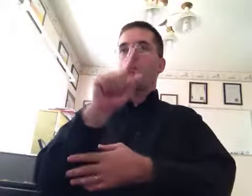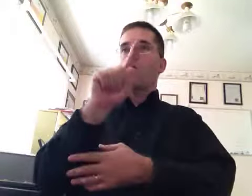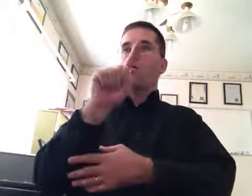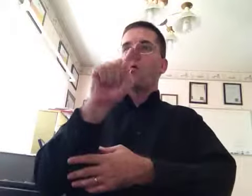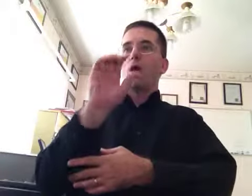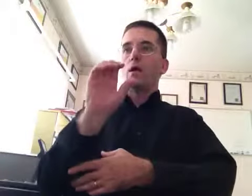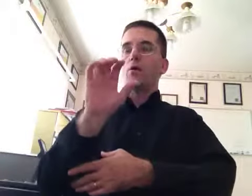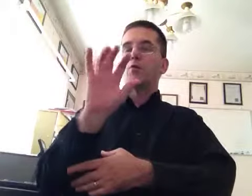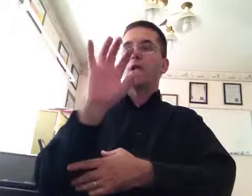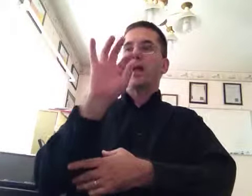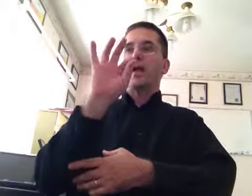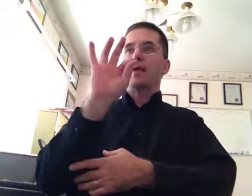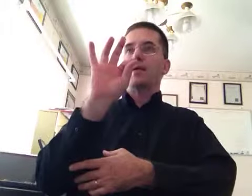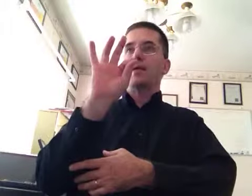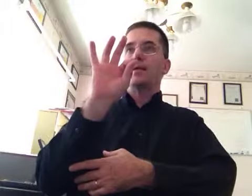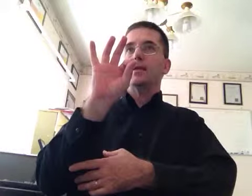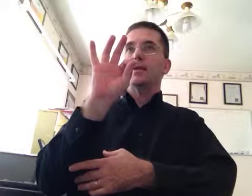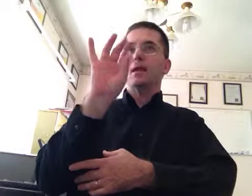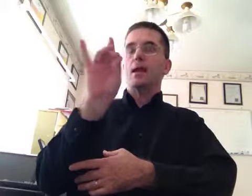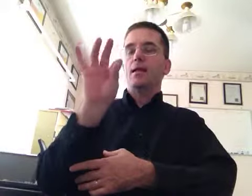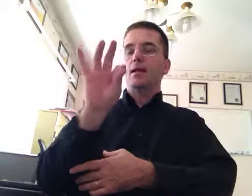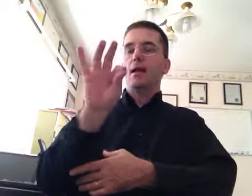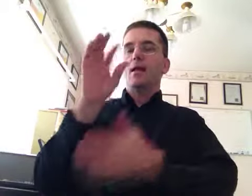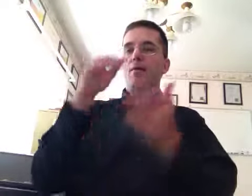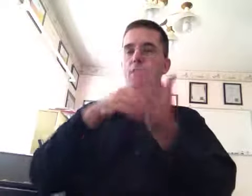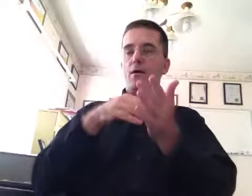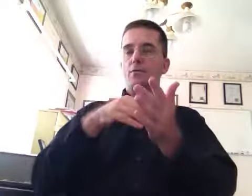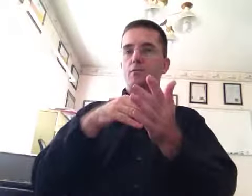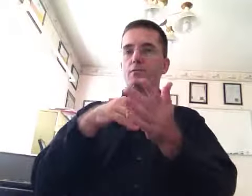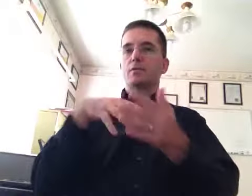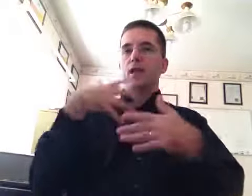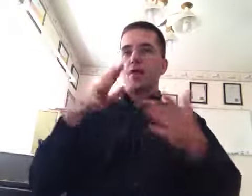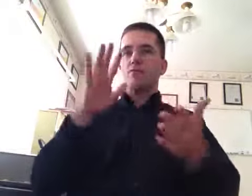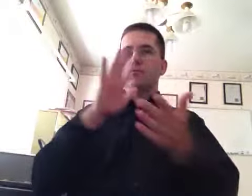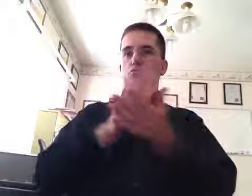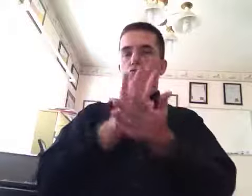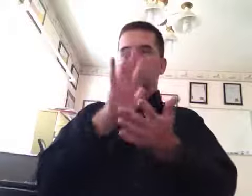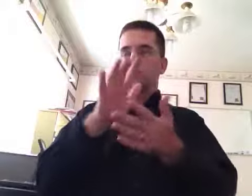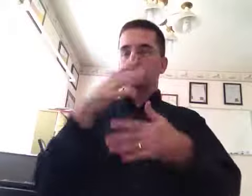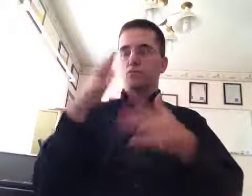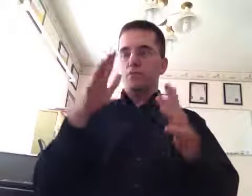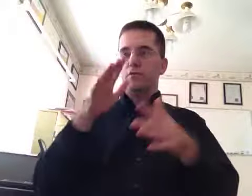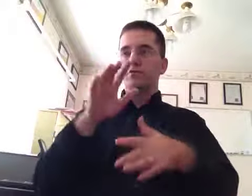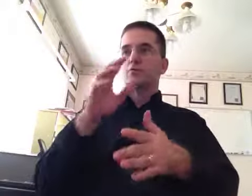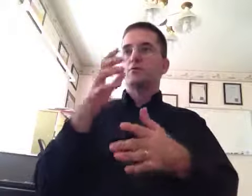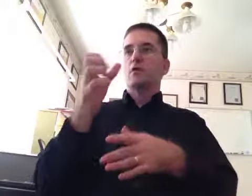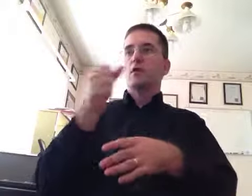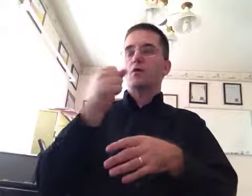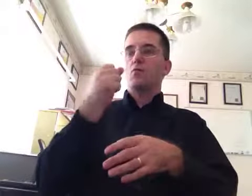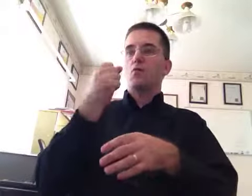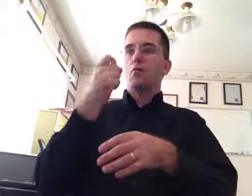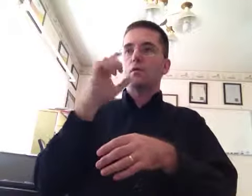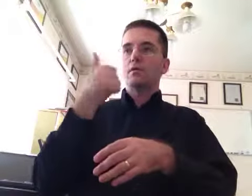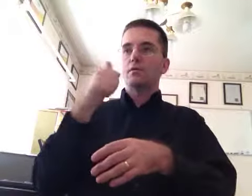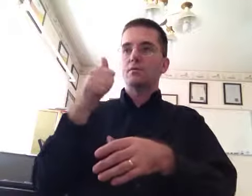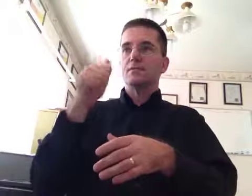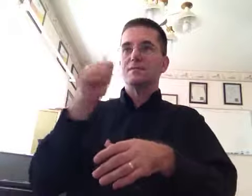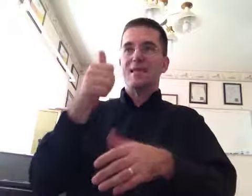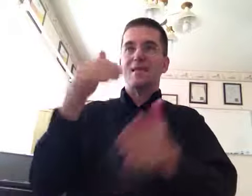$189,000, like one each year for 10 years after school. Okay. And so I was just wondering,